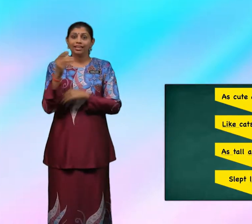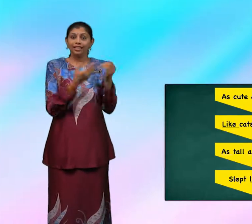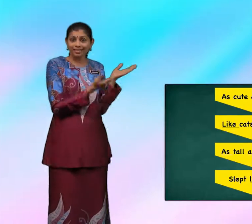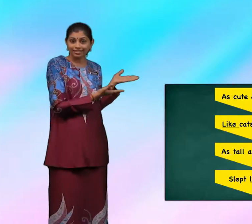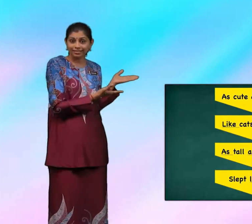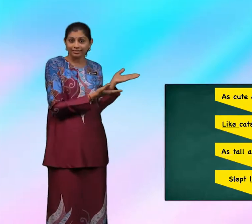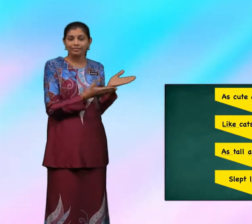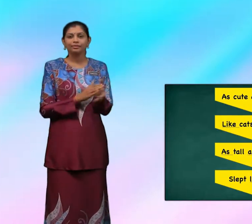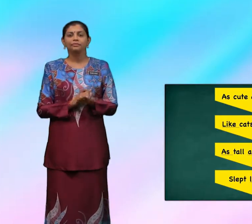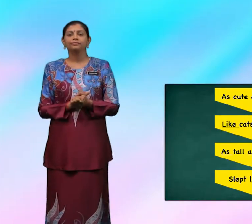here.